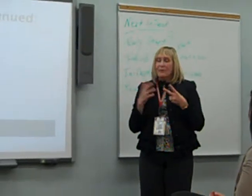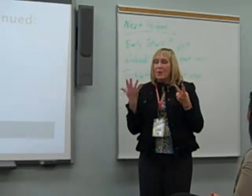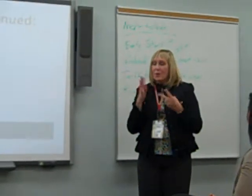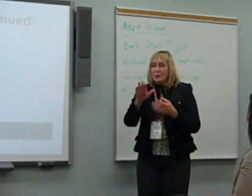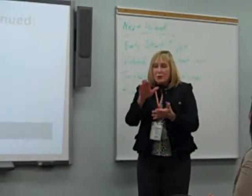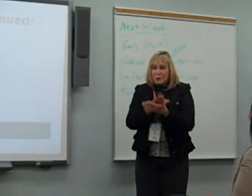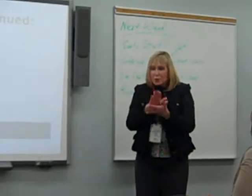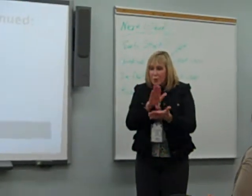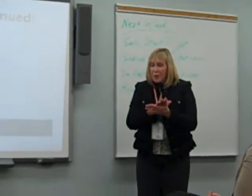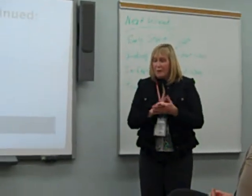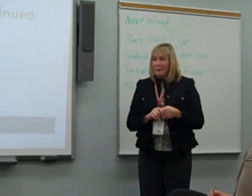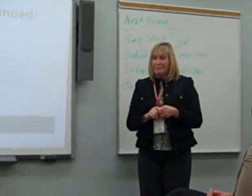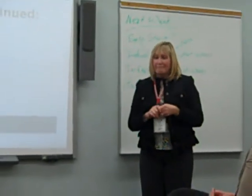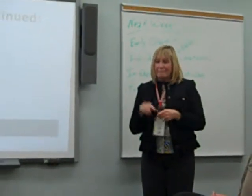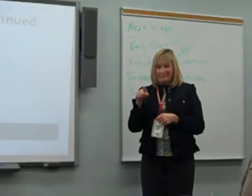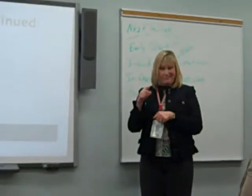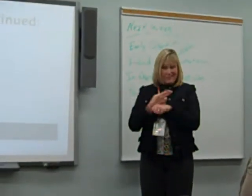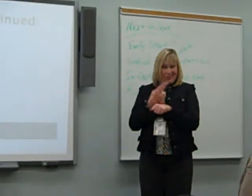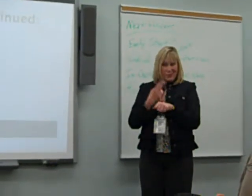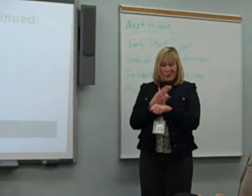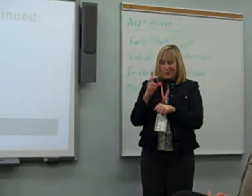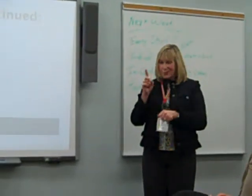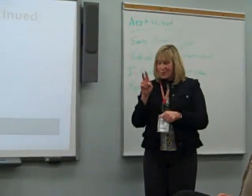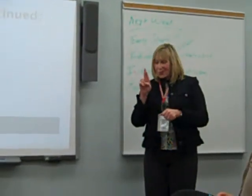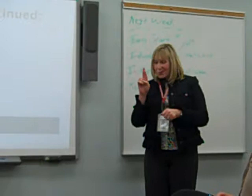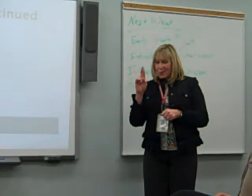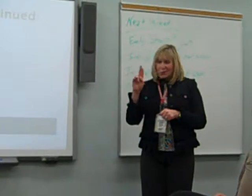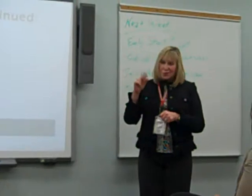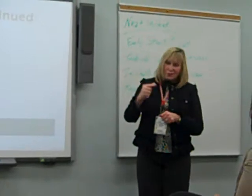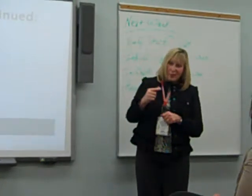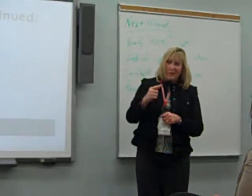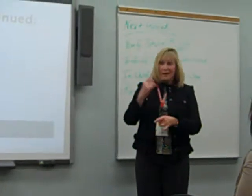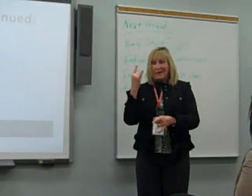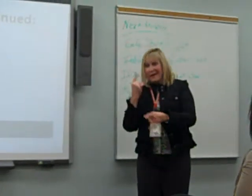is where they conduct interviews, ask questions about school.